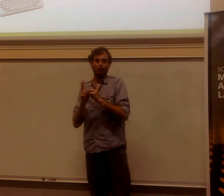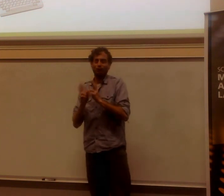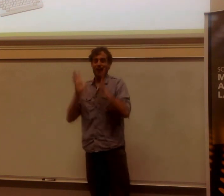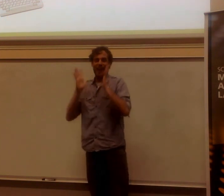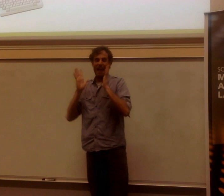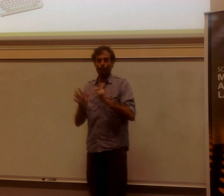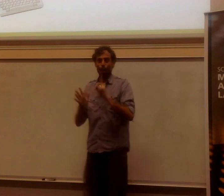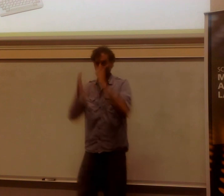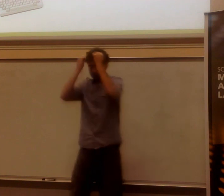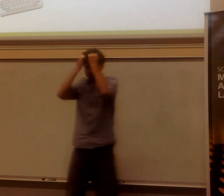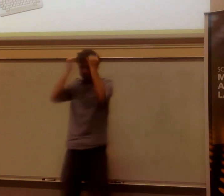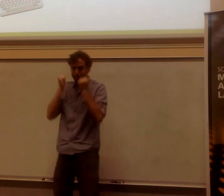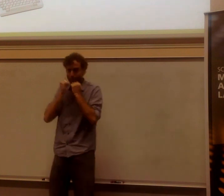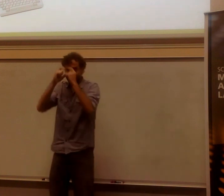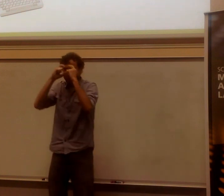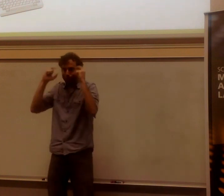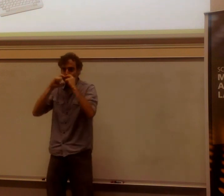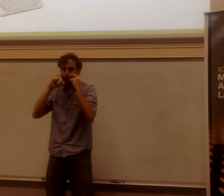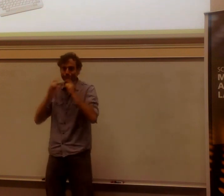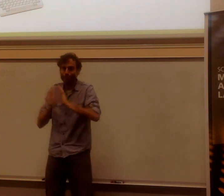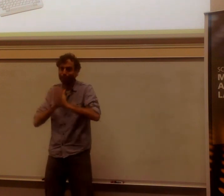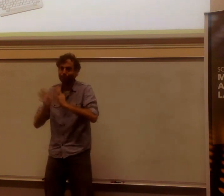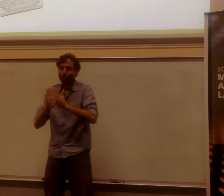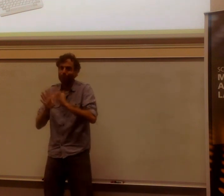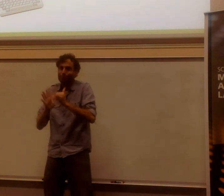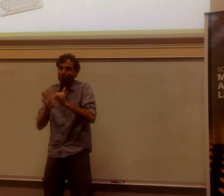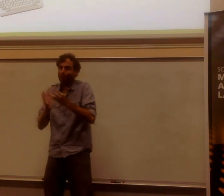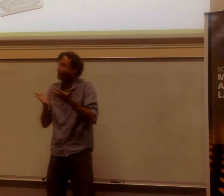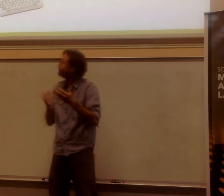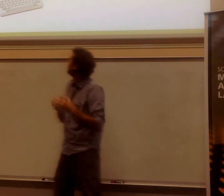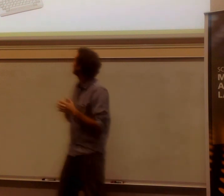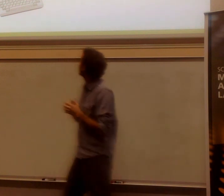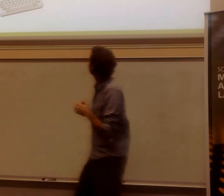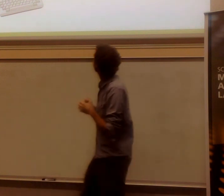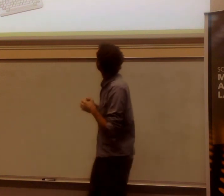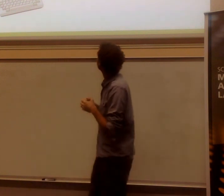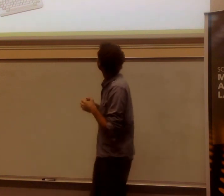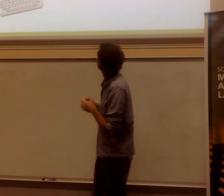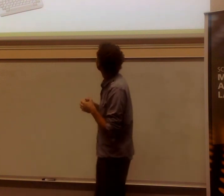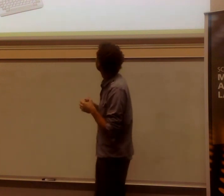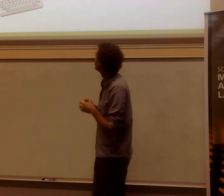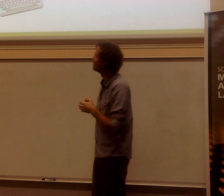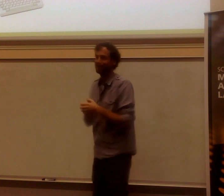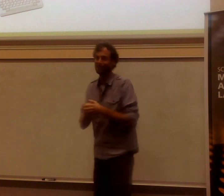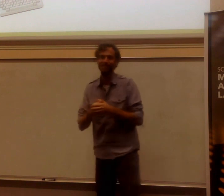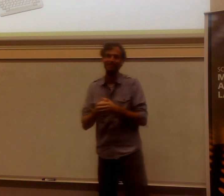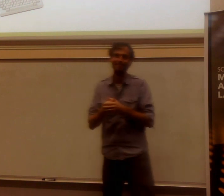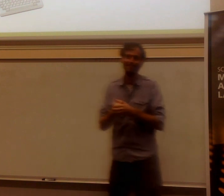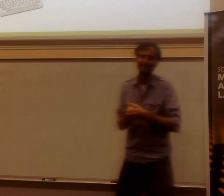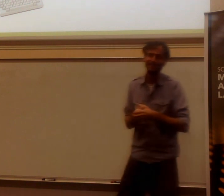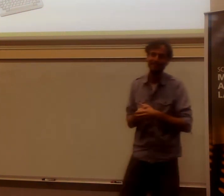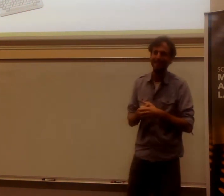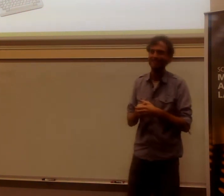know them, and they felt that they had more privacy. So it kind of made me think about having to have some kind of ninja interpreter disguising their